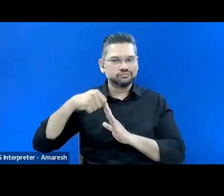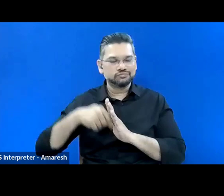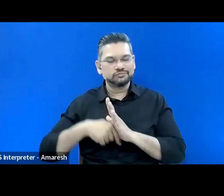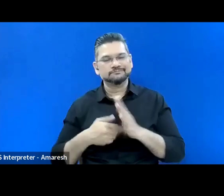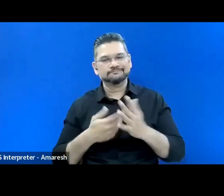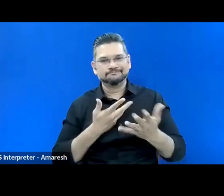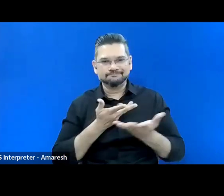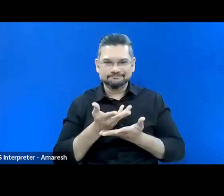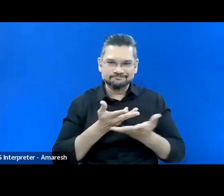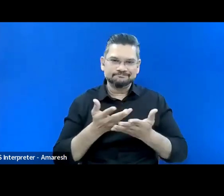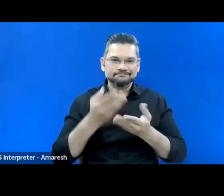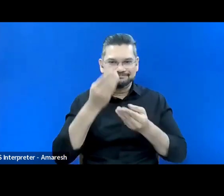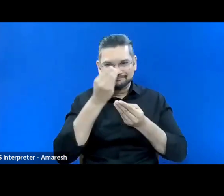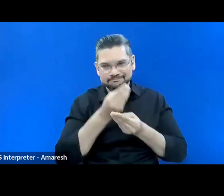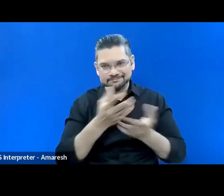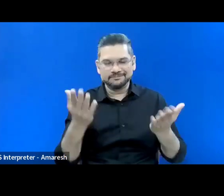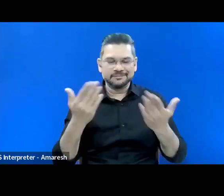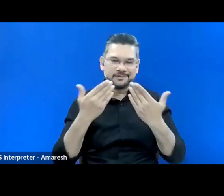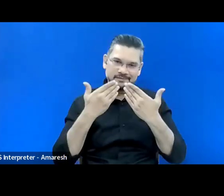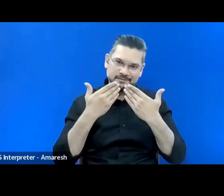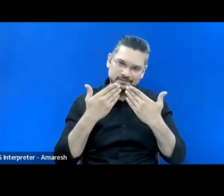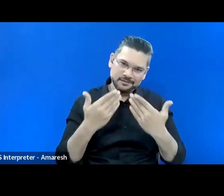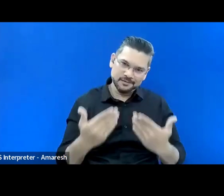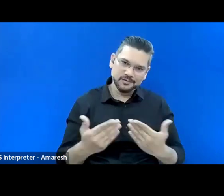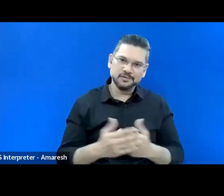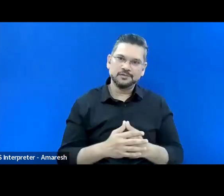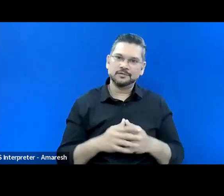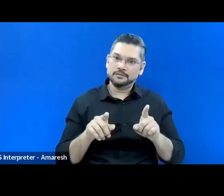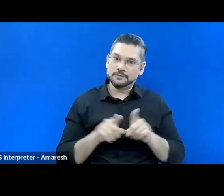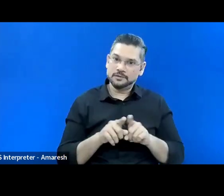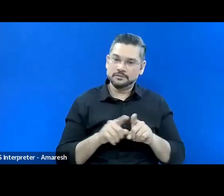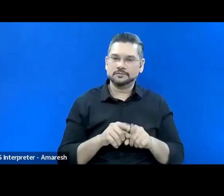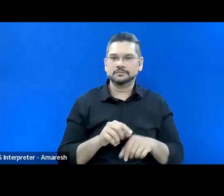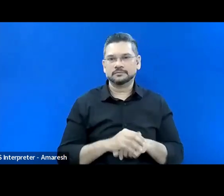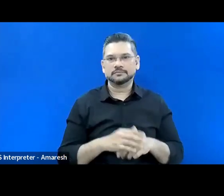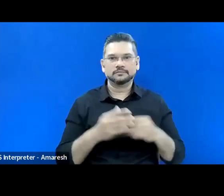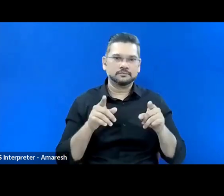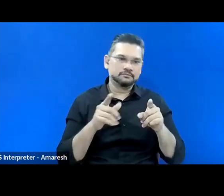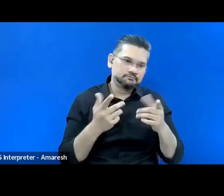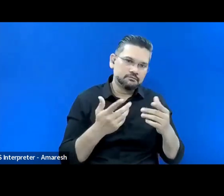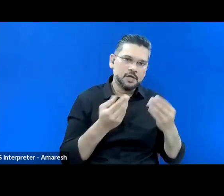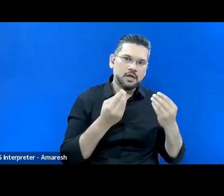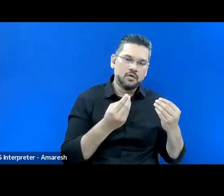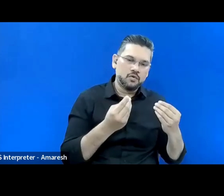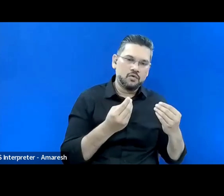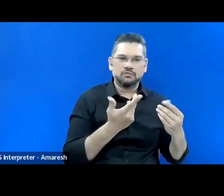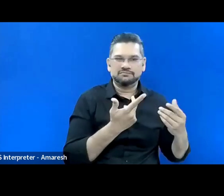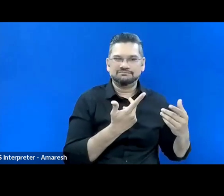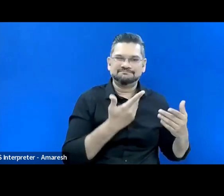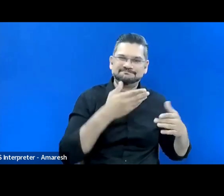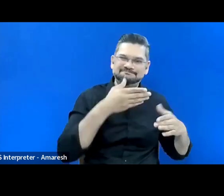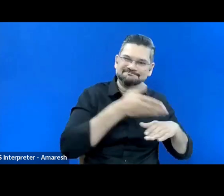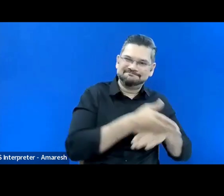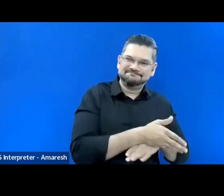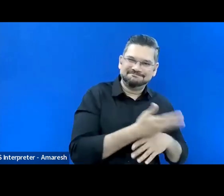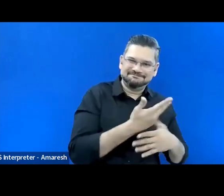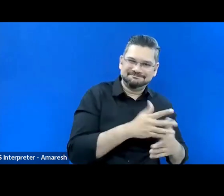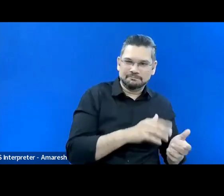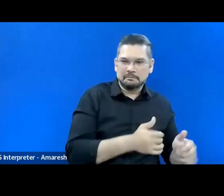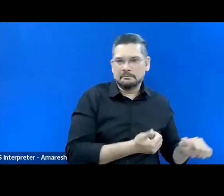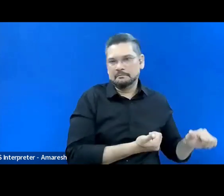and also, most importantly, talking about the recovery and recovery which